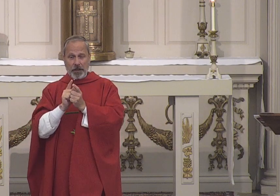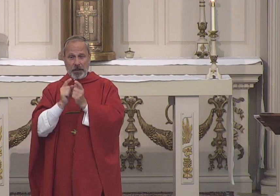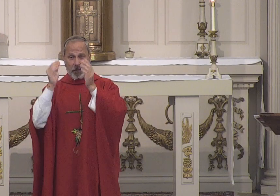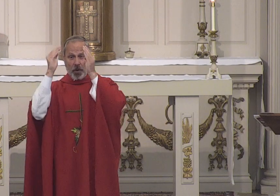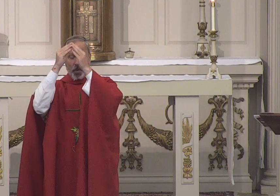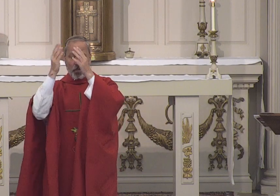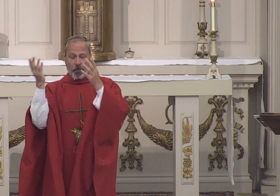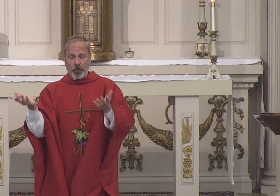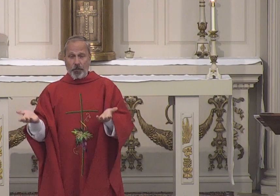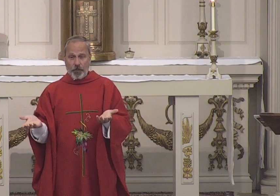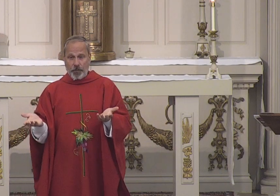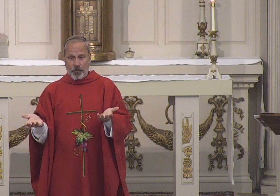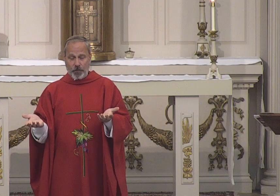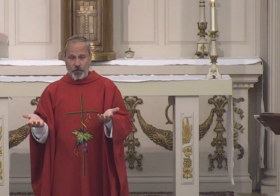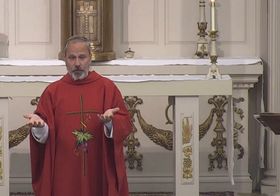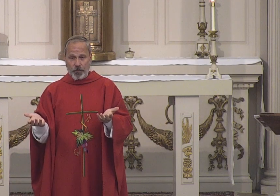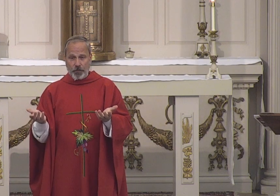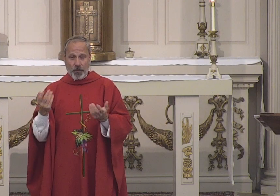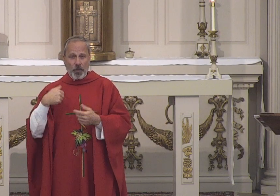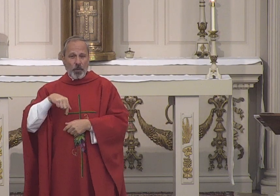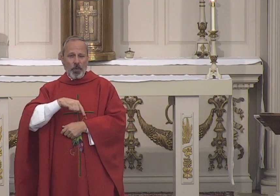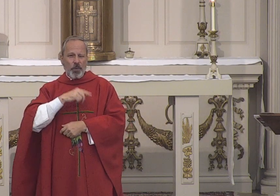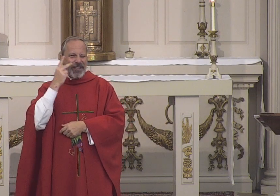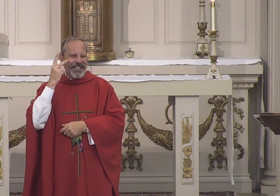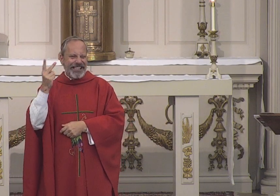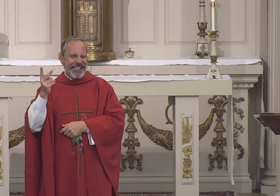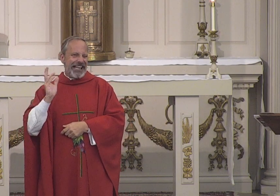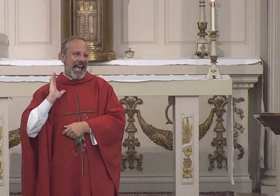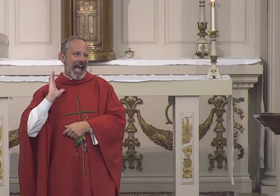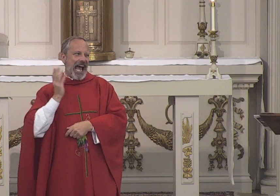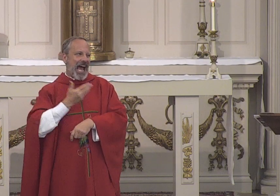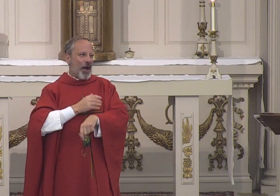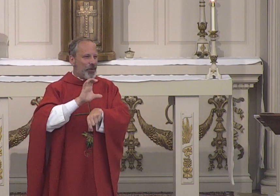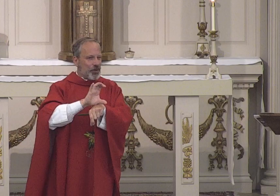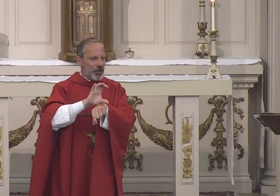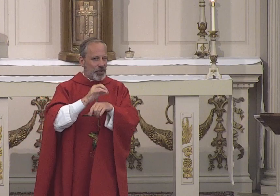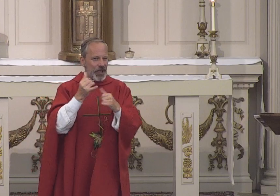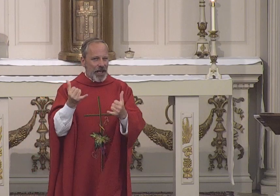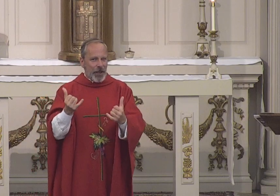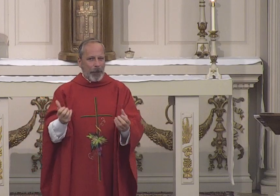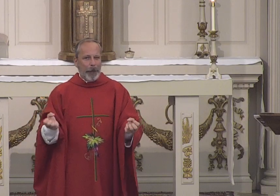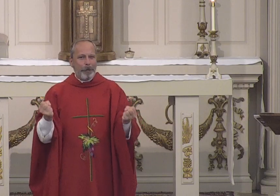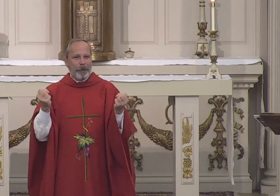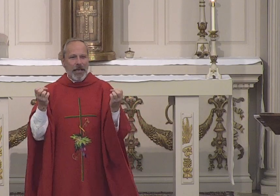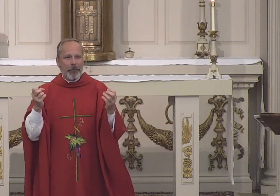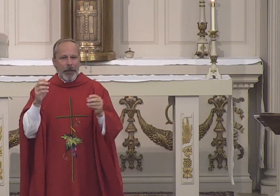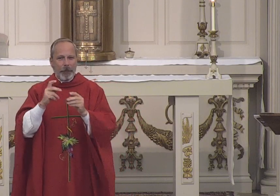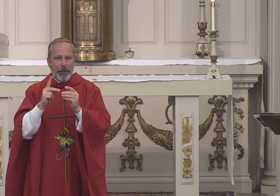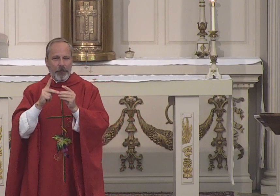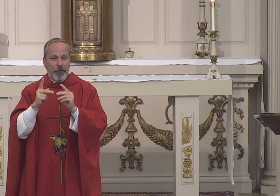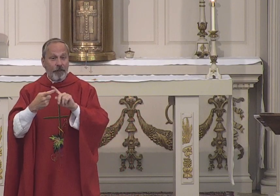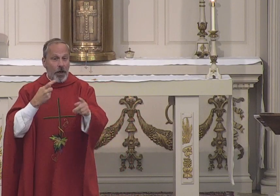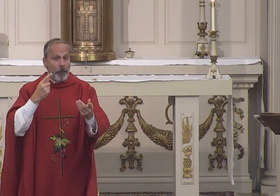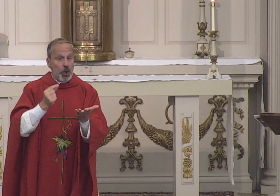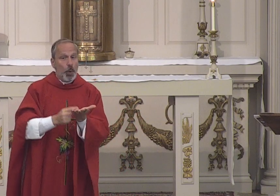people converged on that town to see the Pope. We see our church